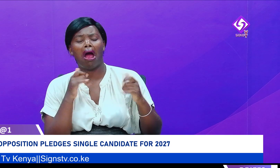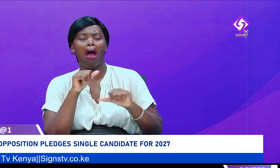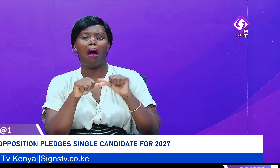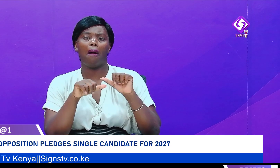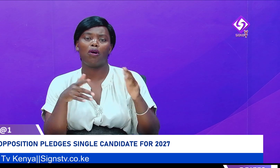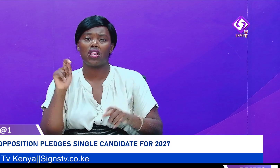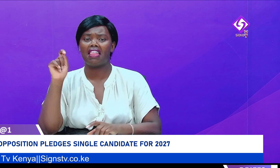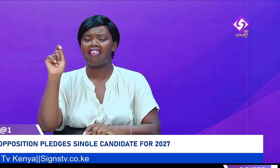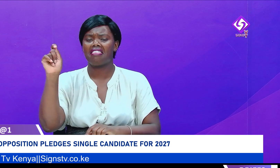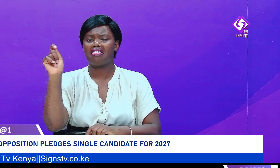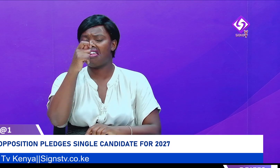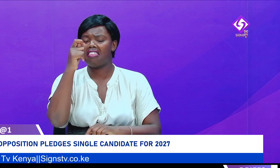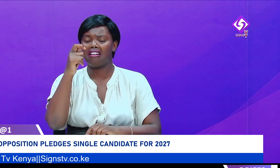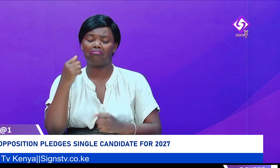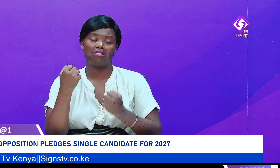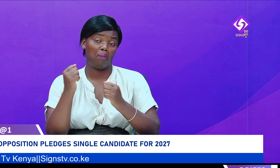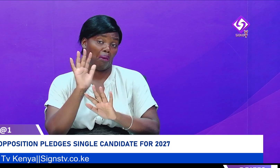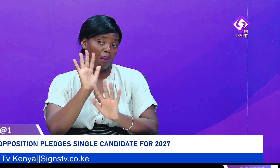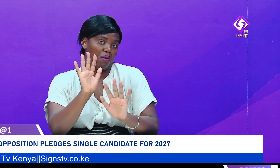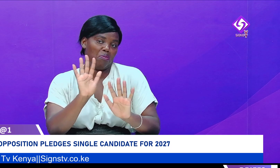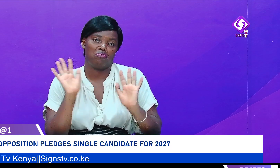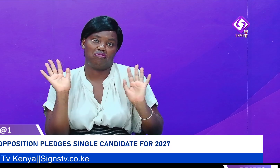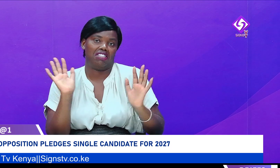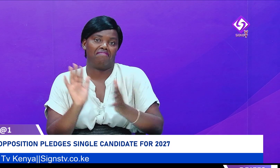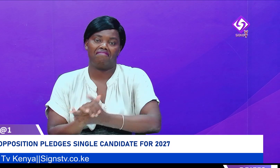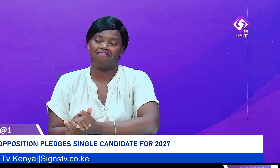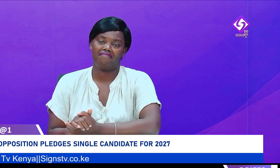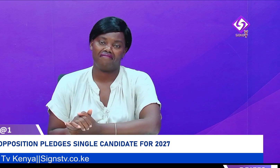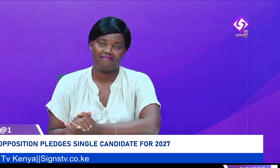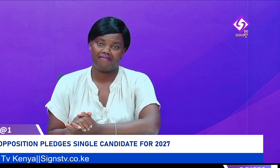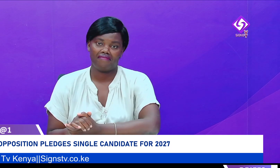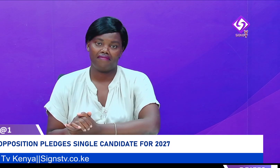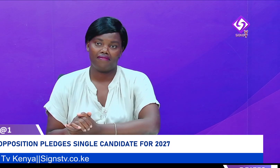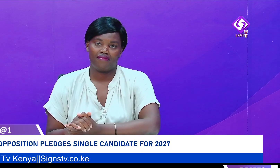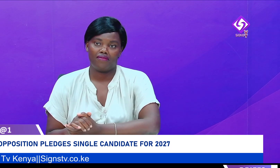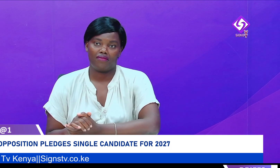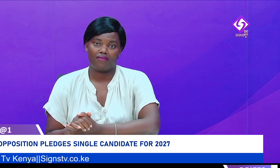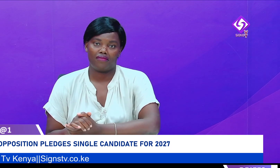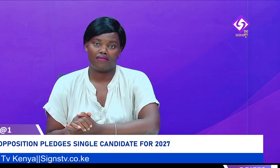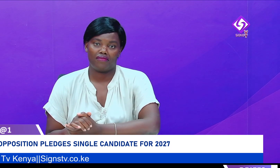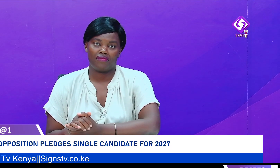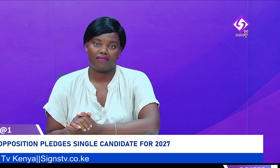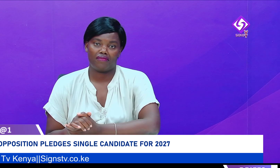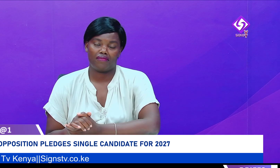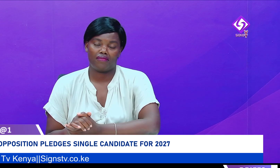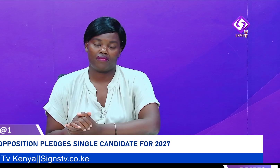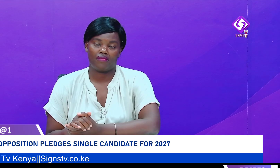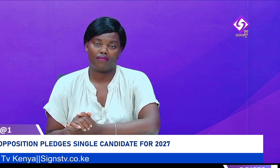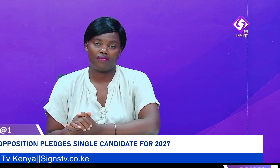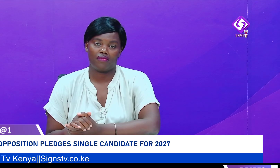the silence of Defense Cabinet Secretary Soipian Tuya on recent matters